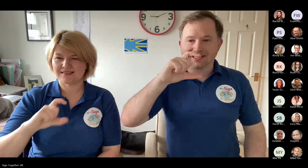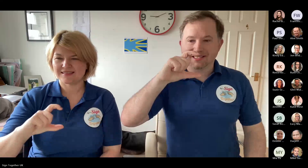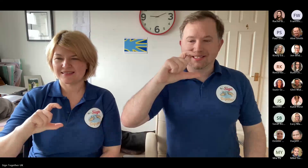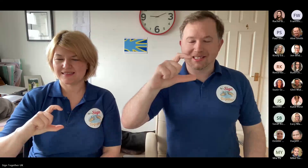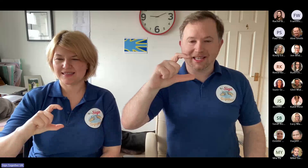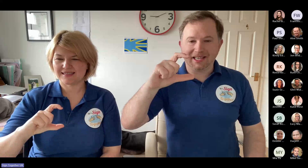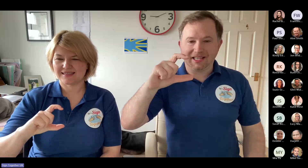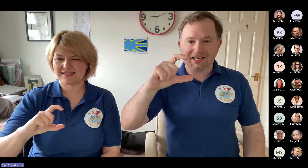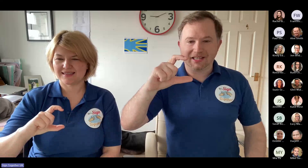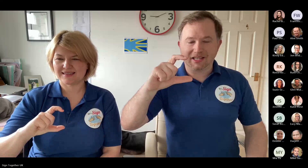C.